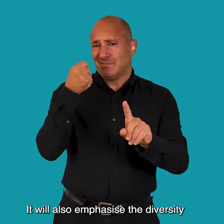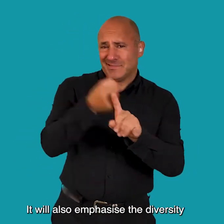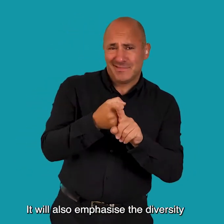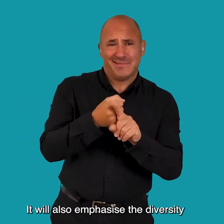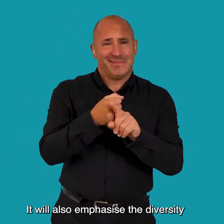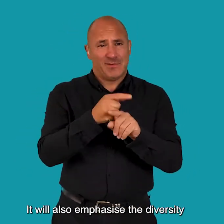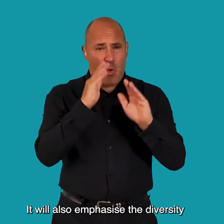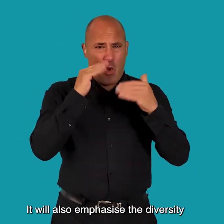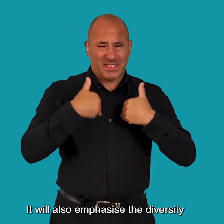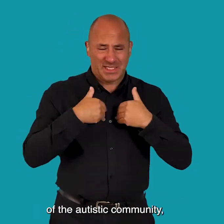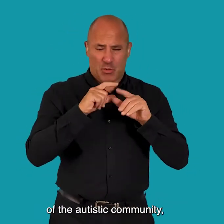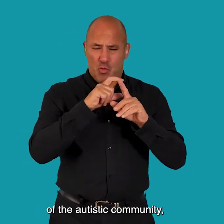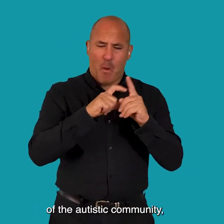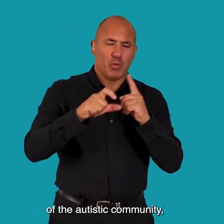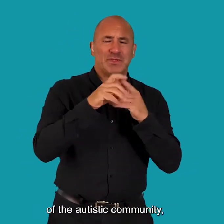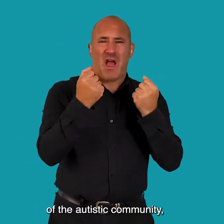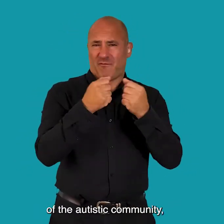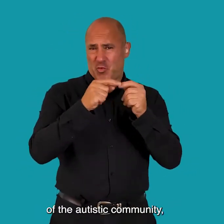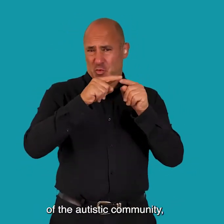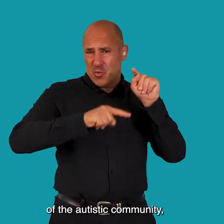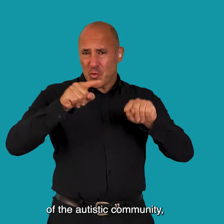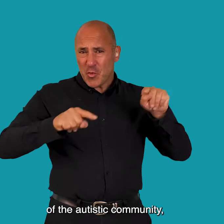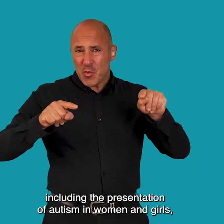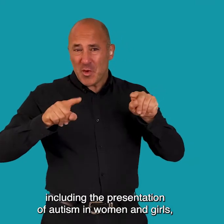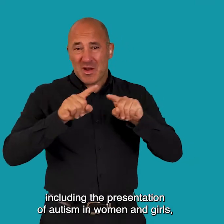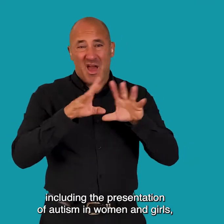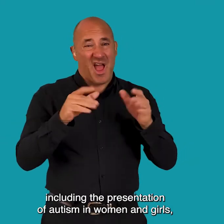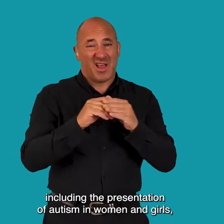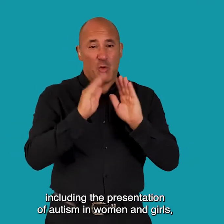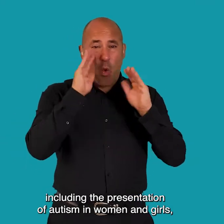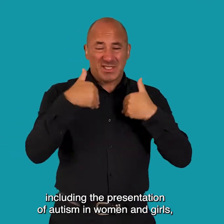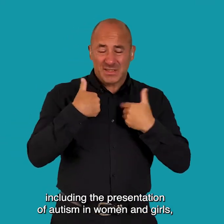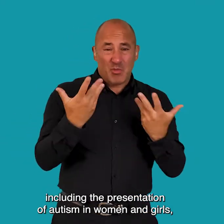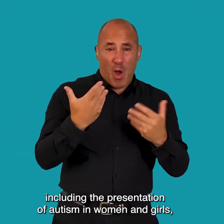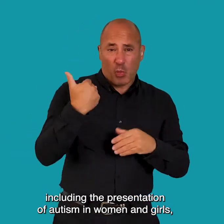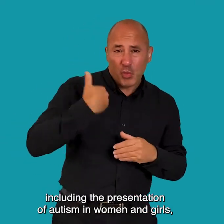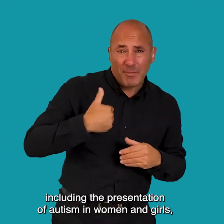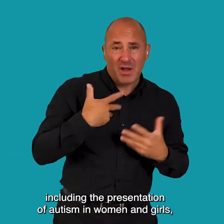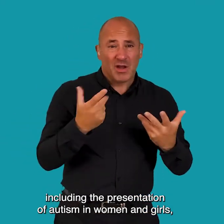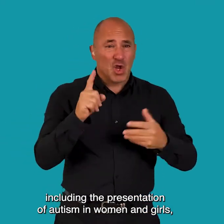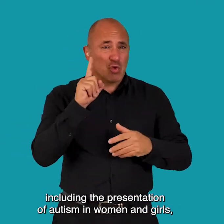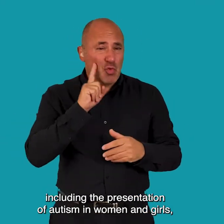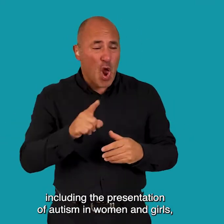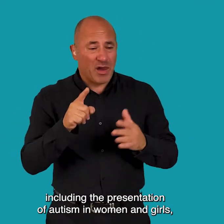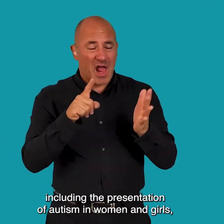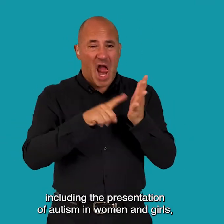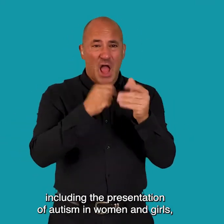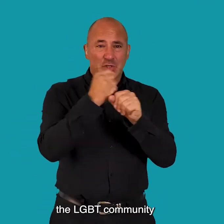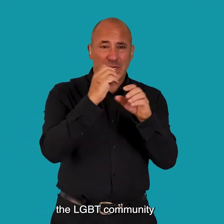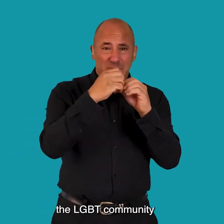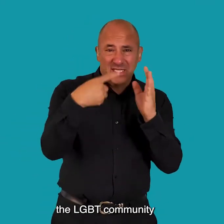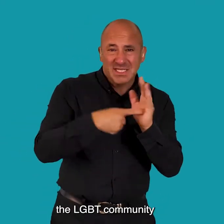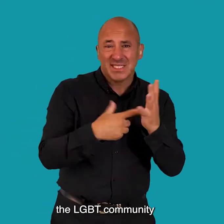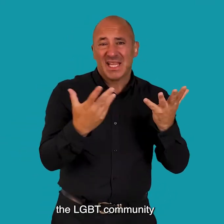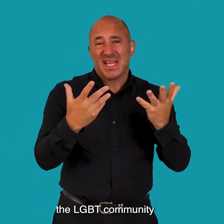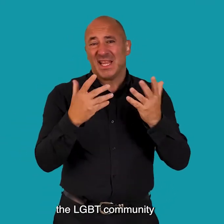the diversity of the autistic community, including the presentation of autism in women and girls, the LGBT